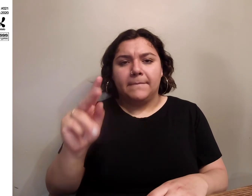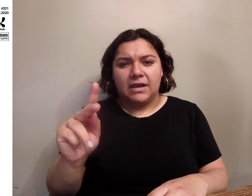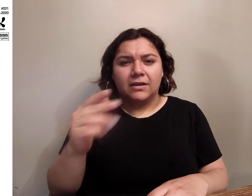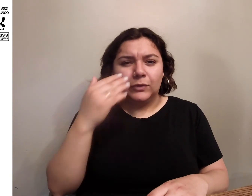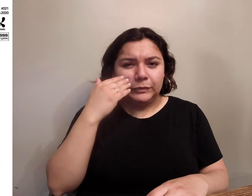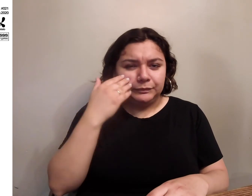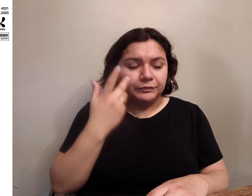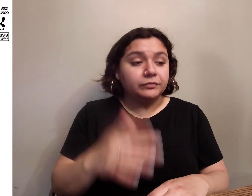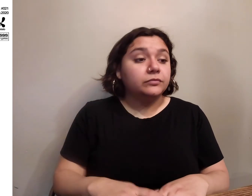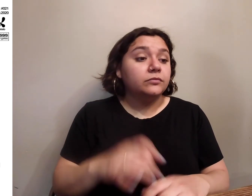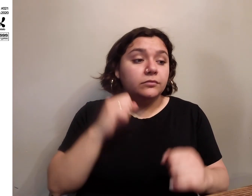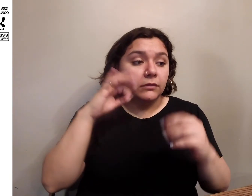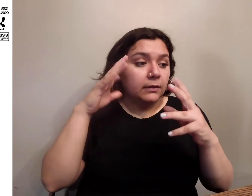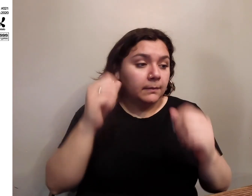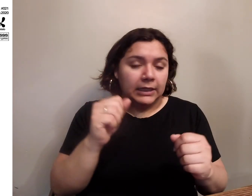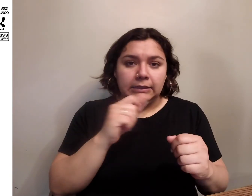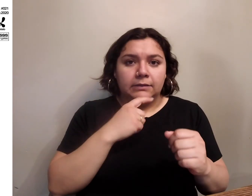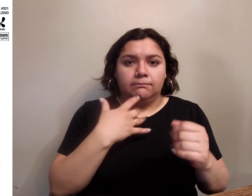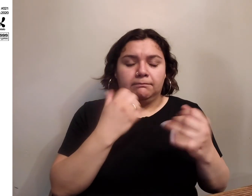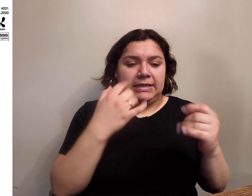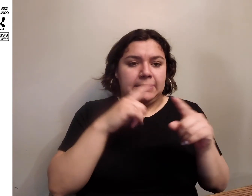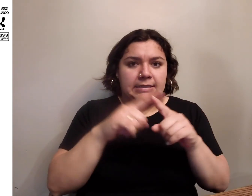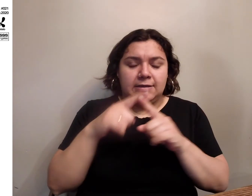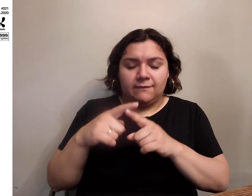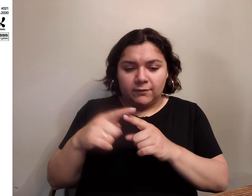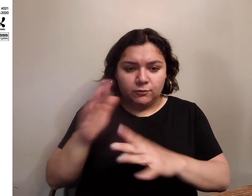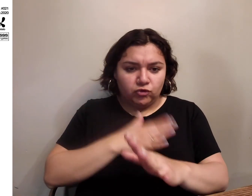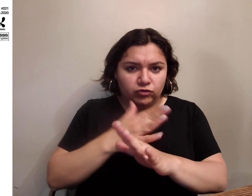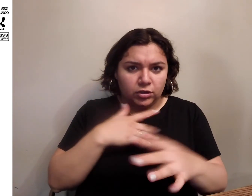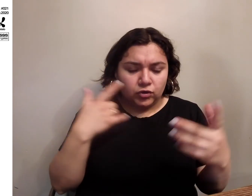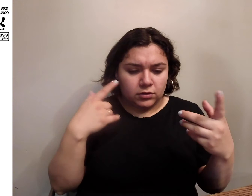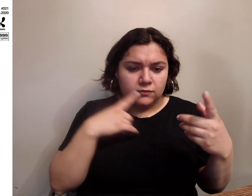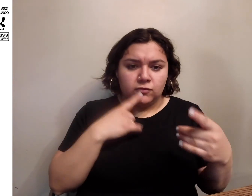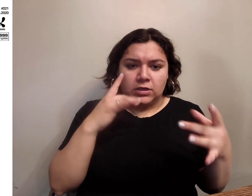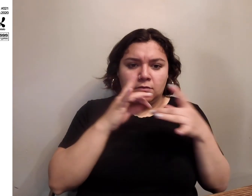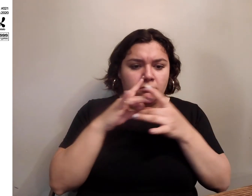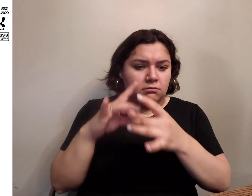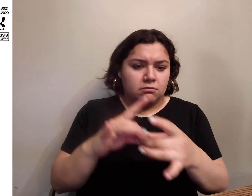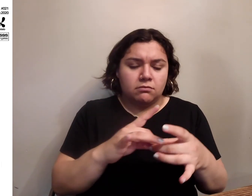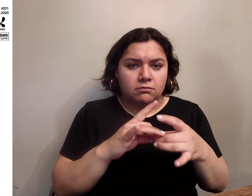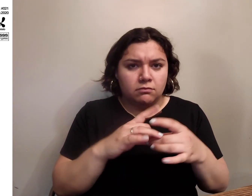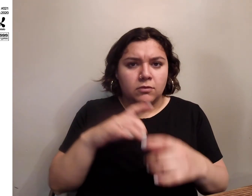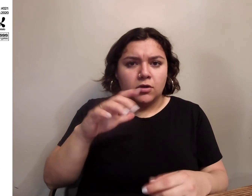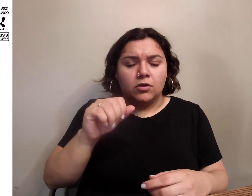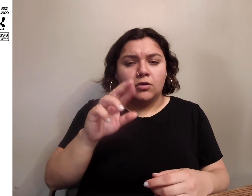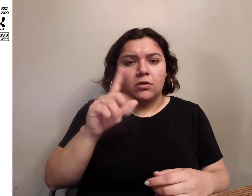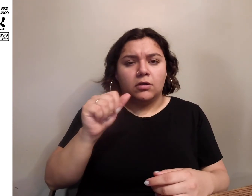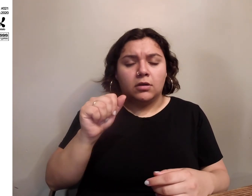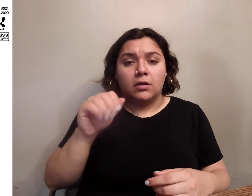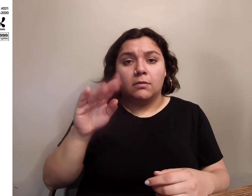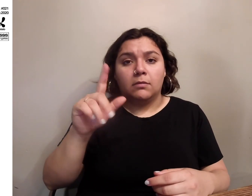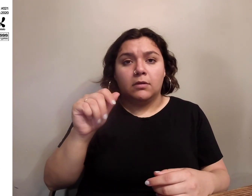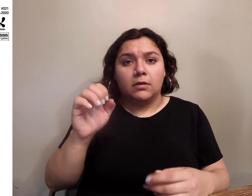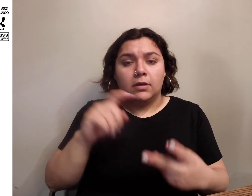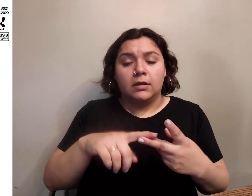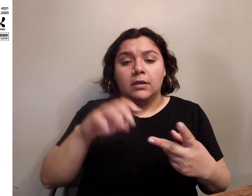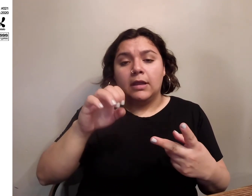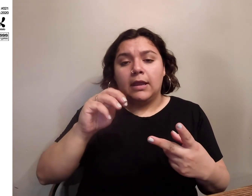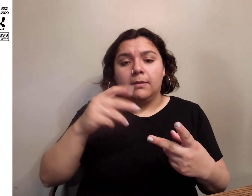this amazing cross section of musicians, from Carla Bley and Steve